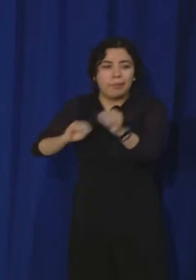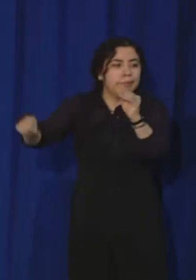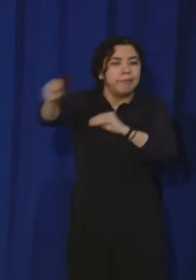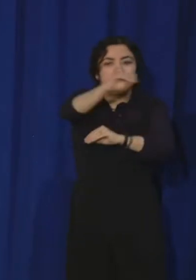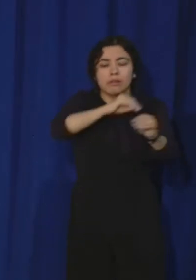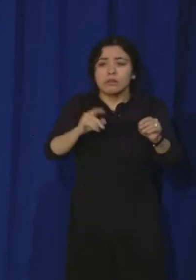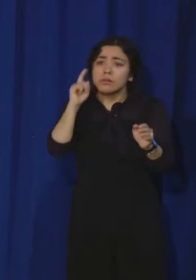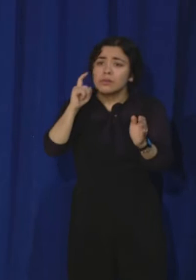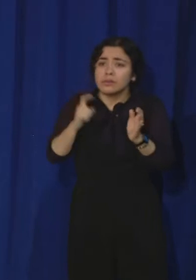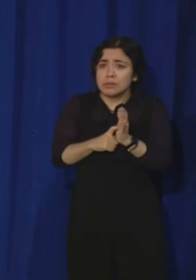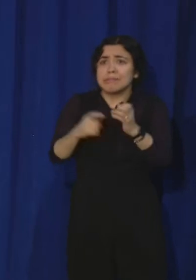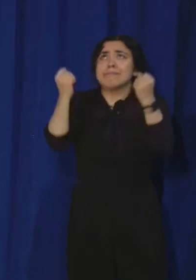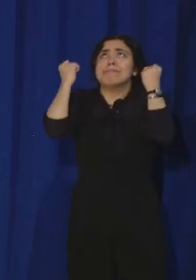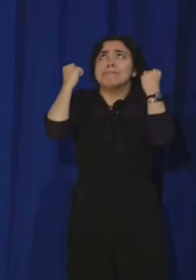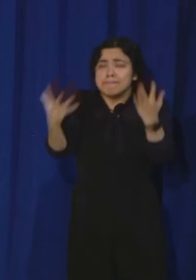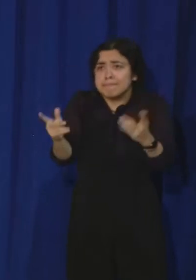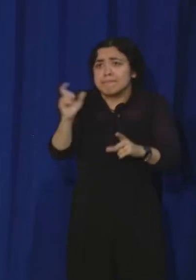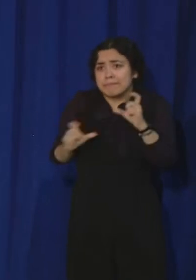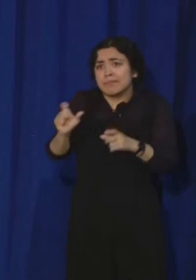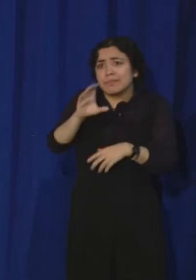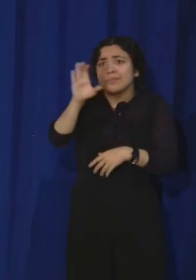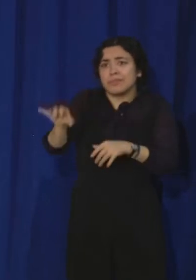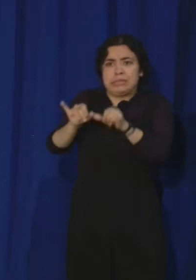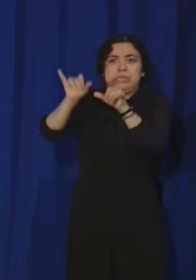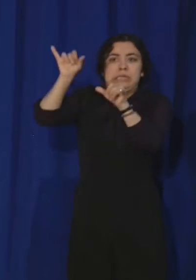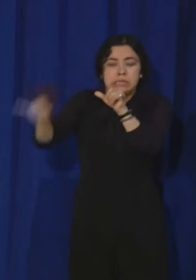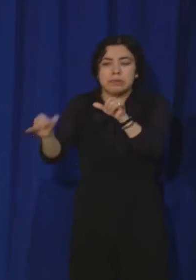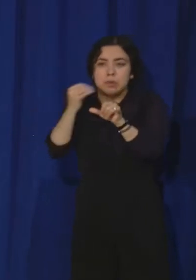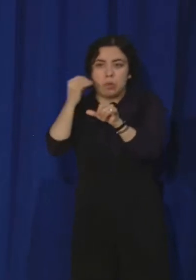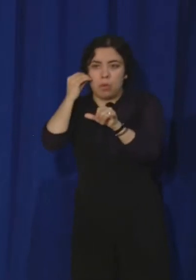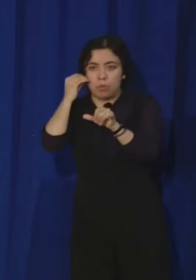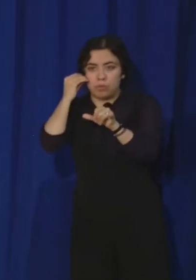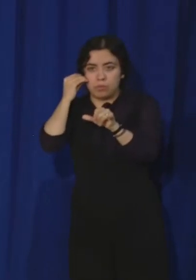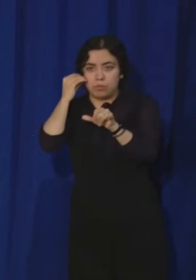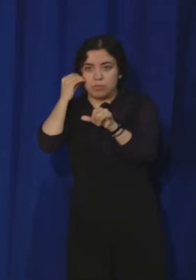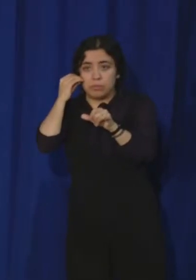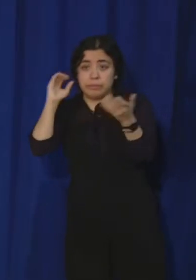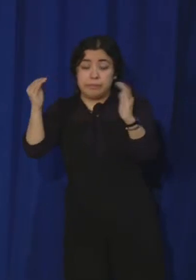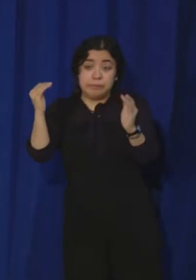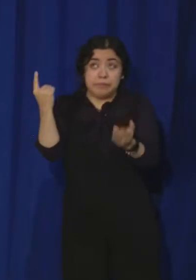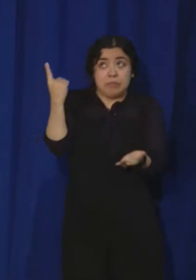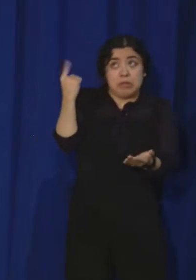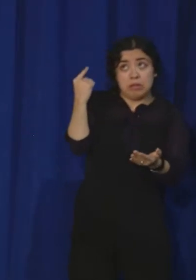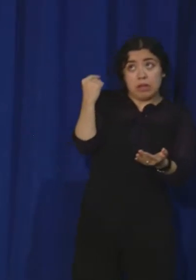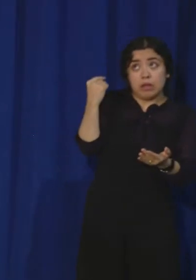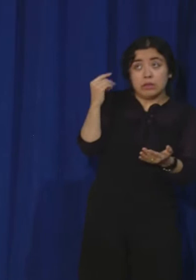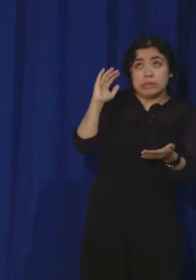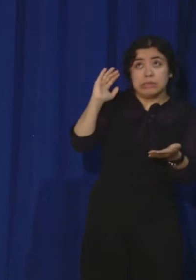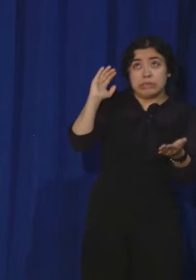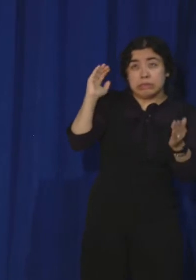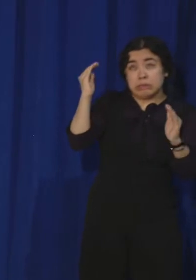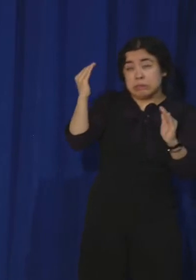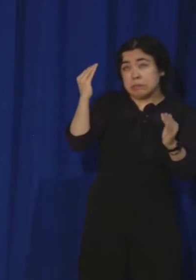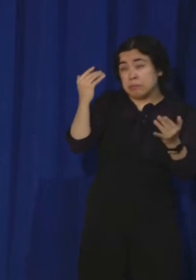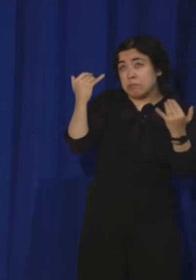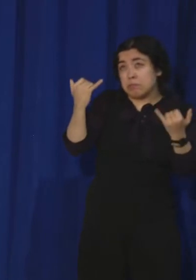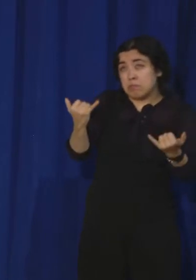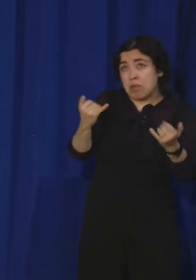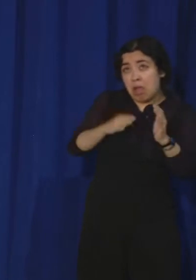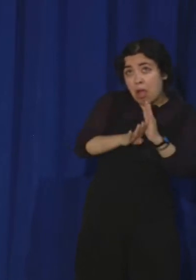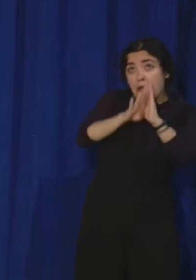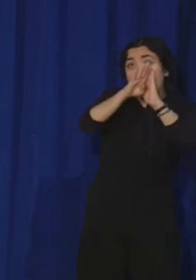more Chicagoans stayed home compared to last year. We think that's part of why the surge is looking like it's going to be